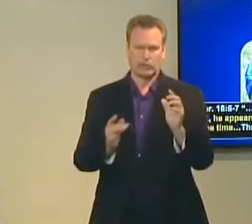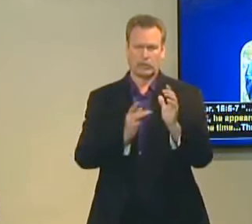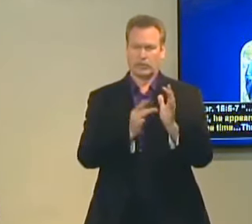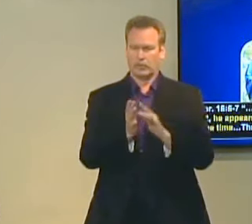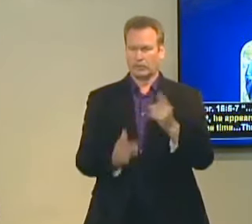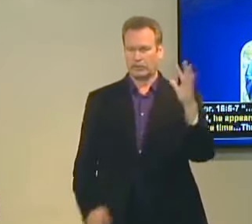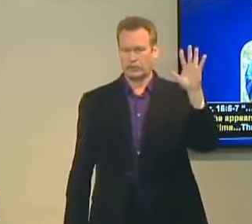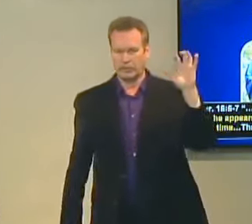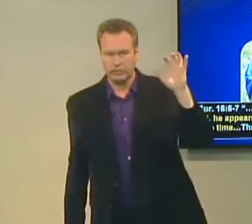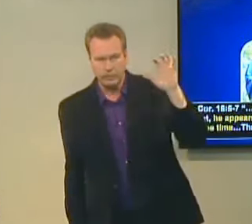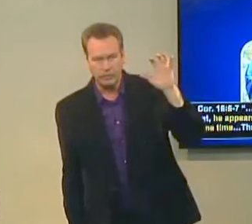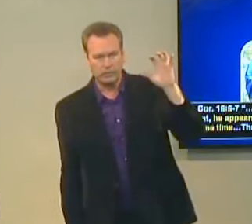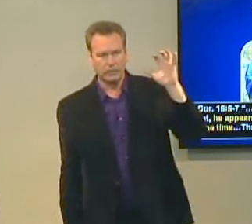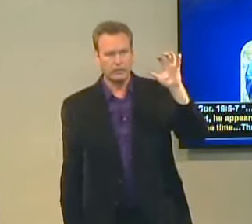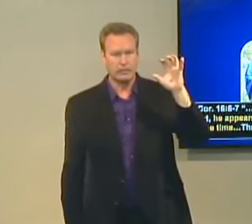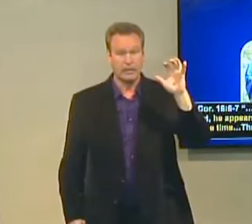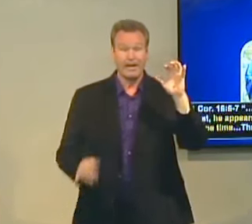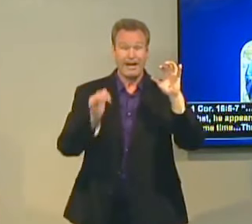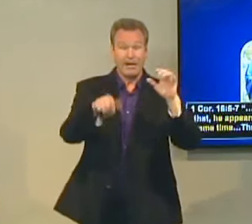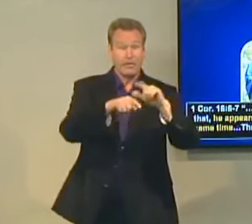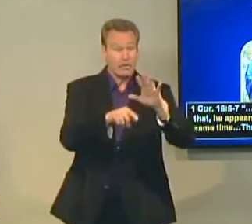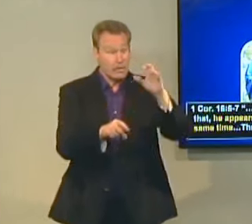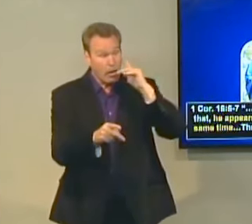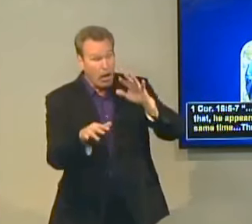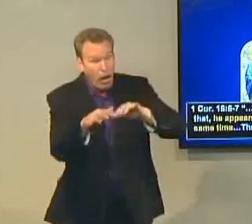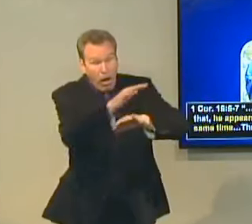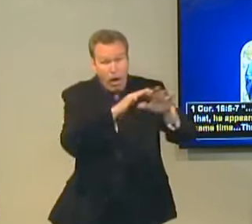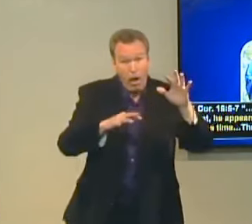They saw him. They saw Jesus.